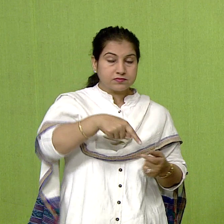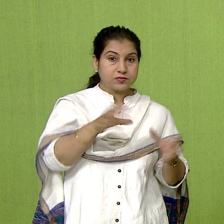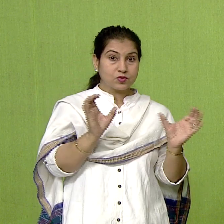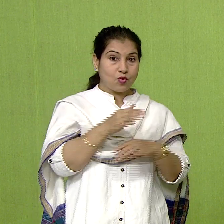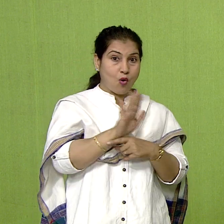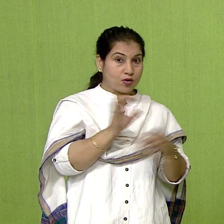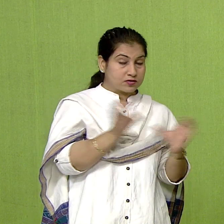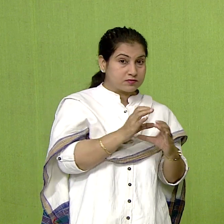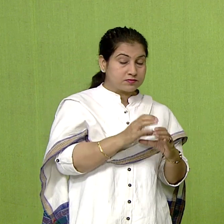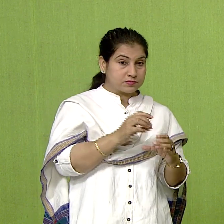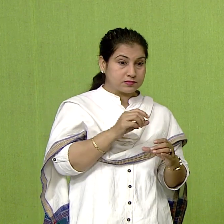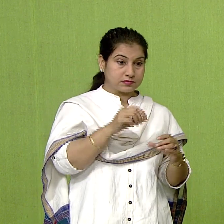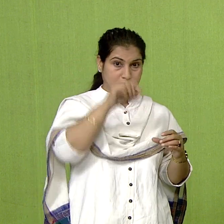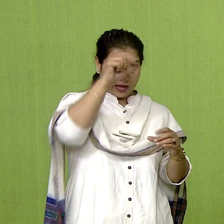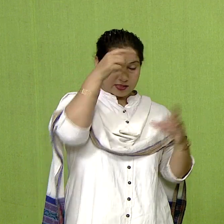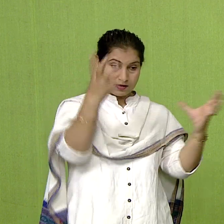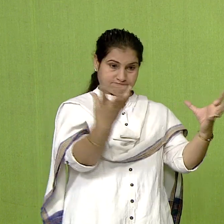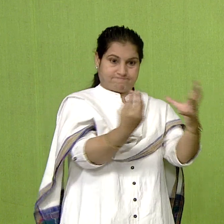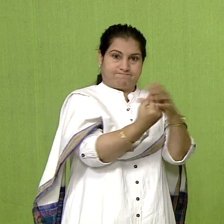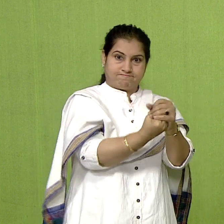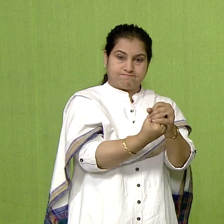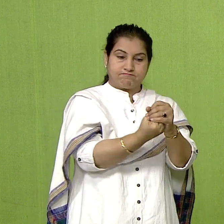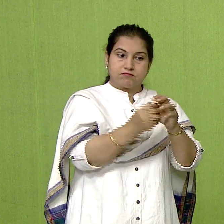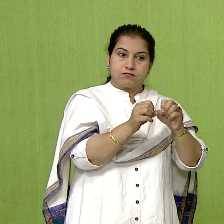nationalism and unity among Indians.